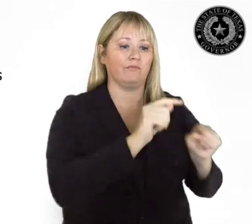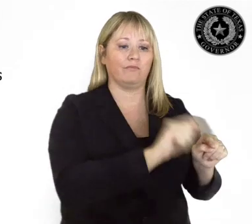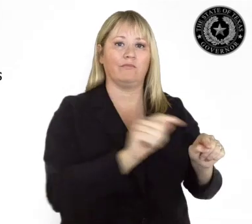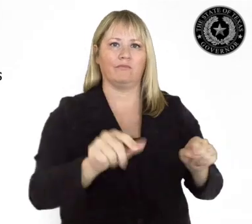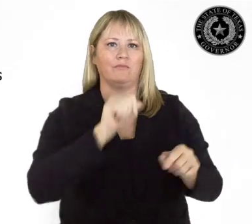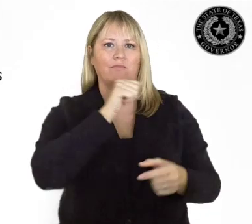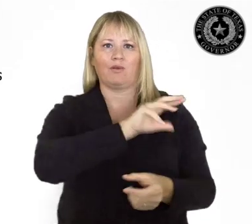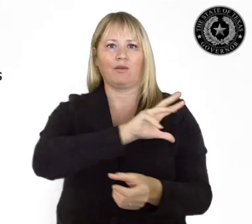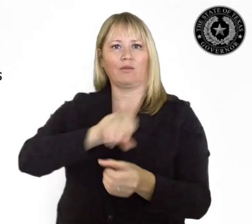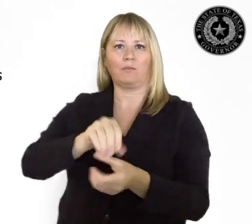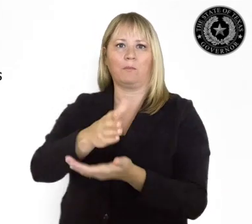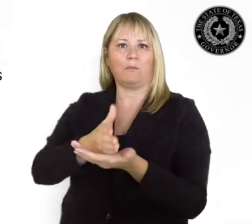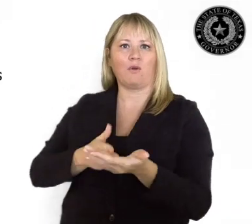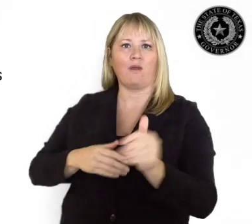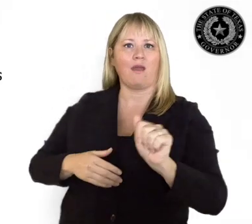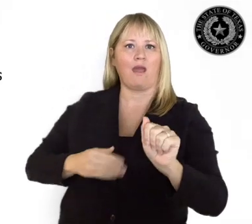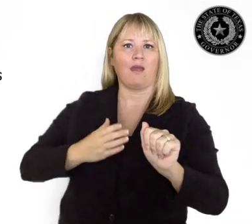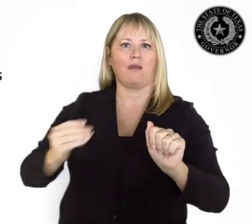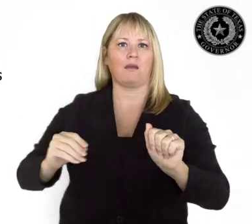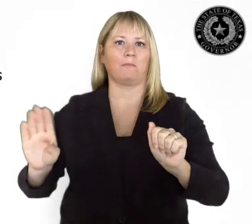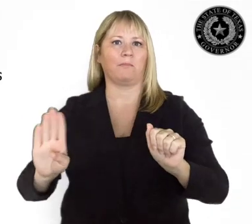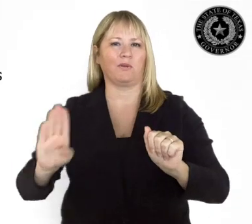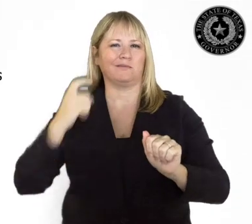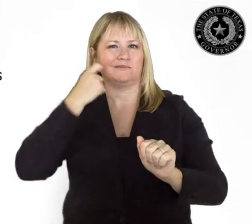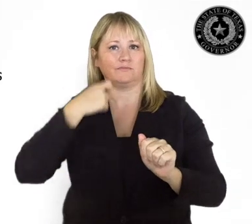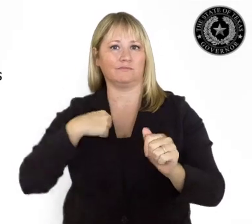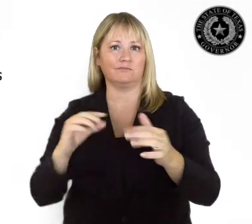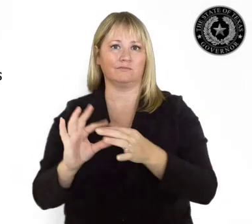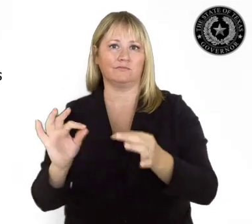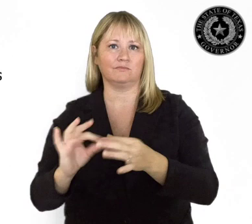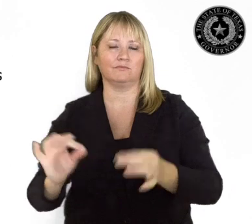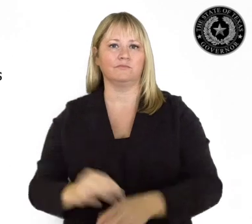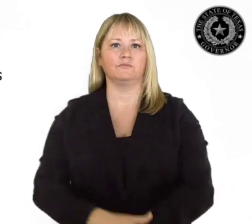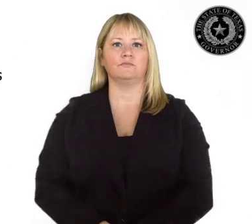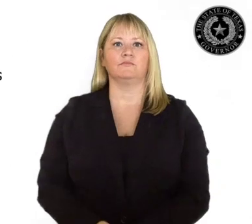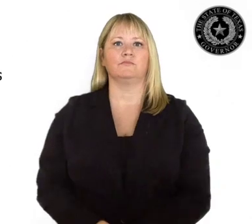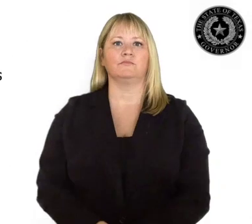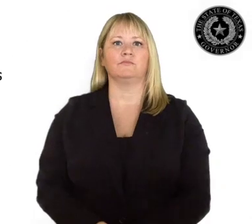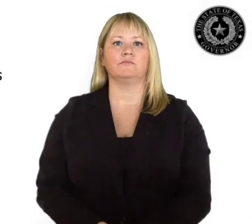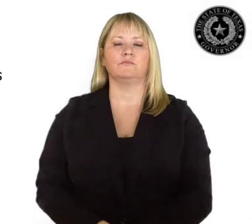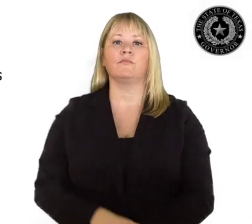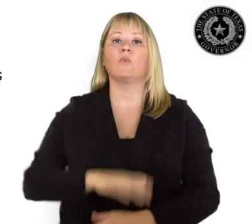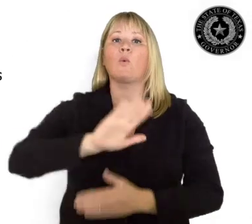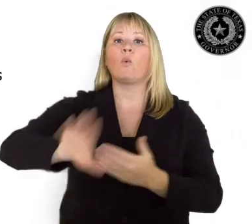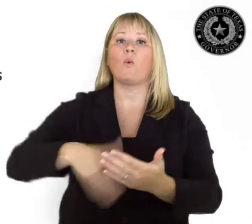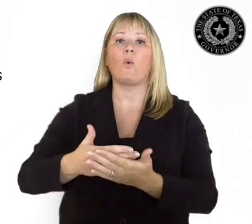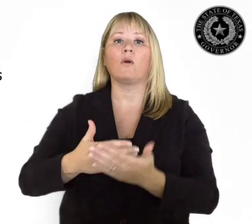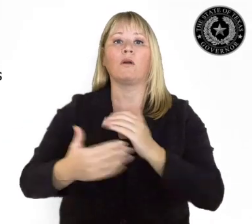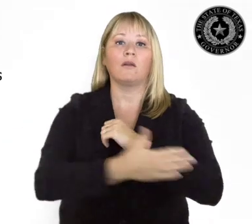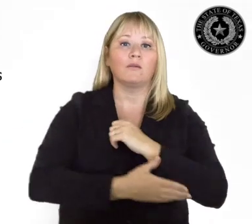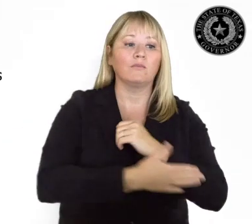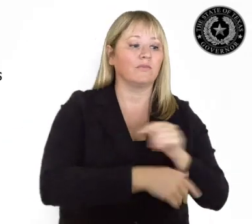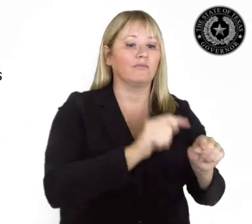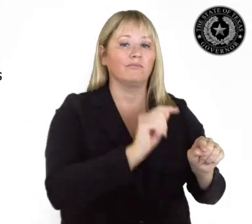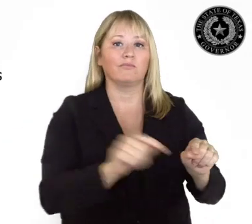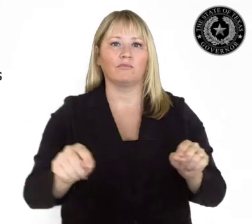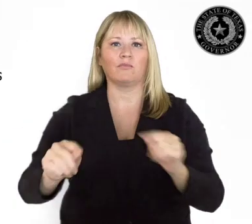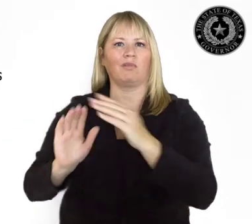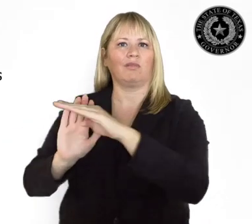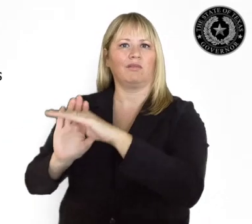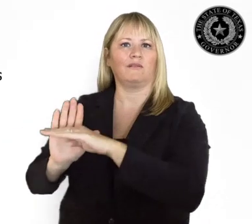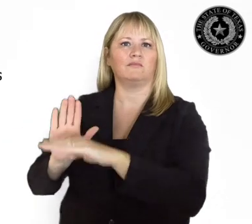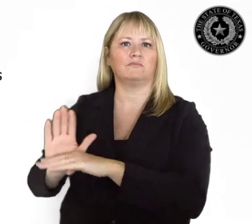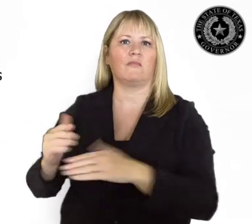current list of all counties reopening under this paragraph will be maintained on TABC's website.